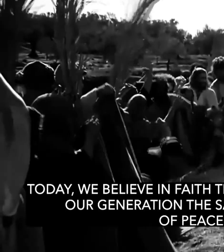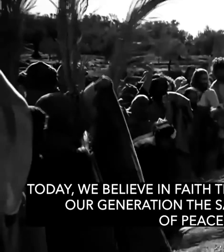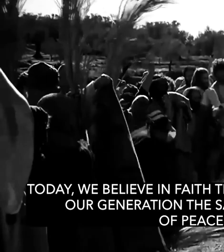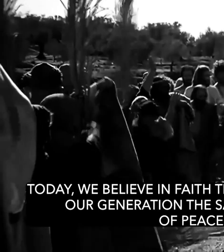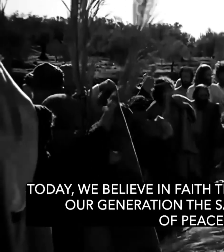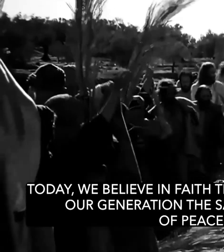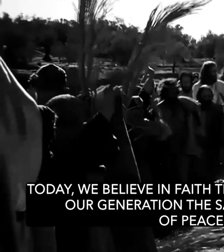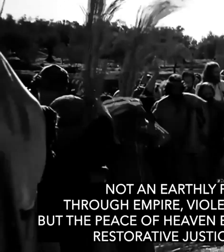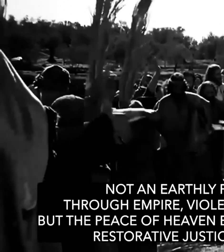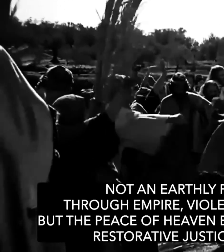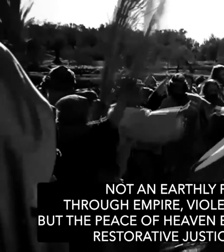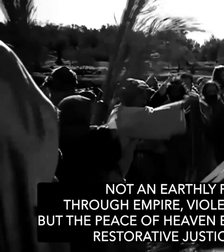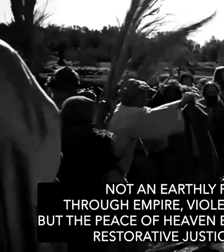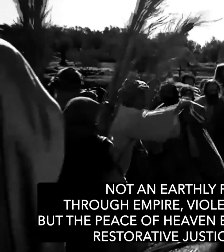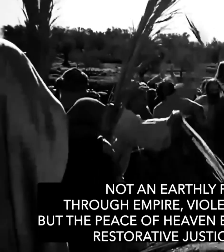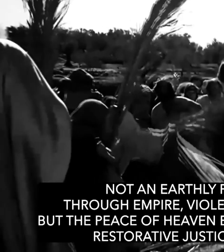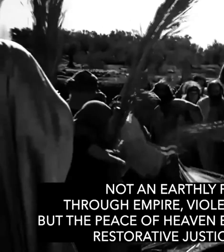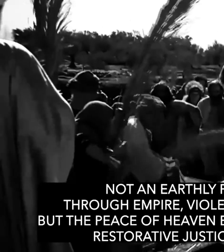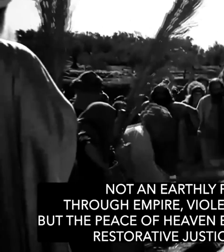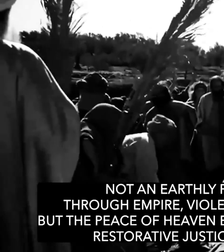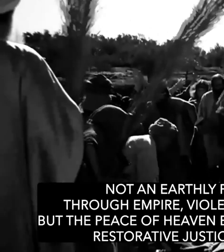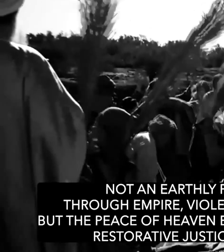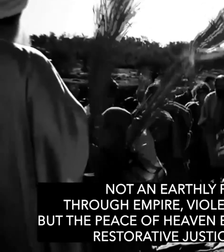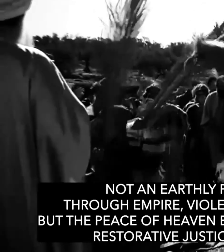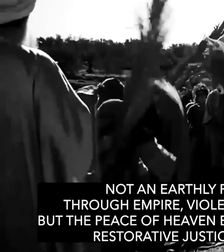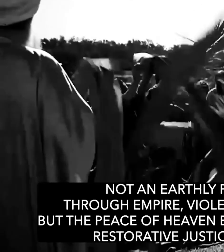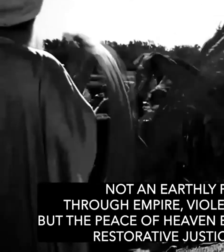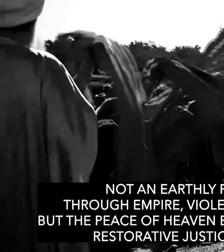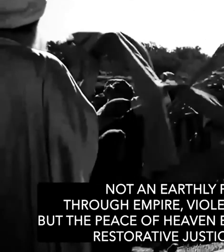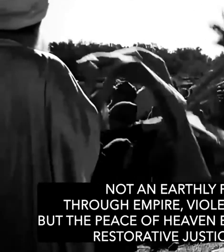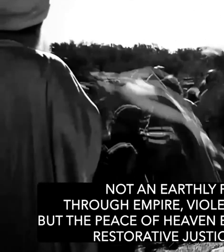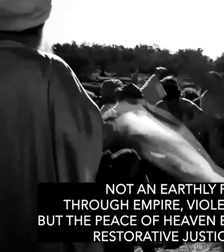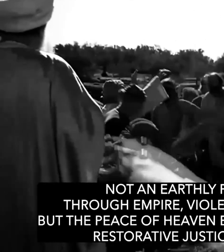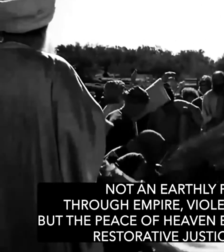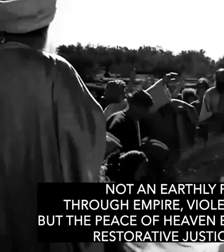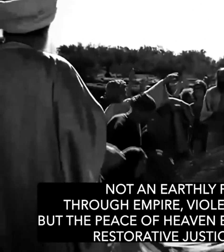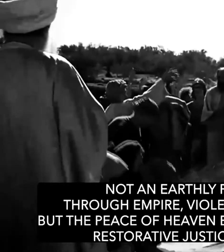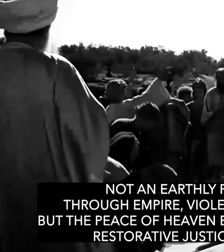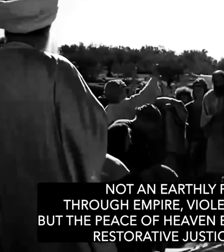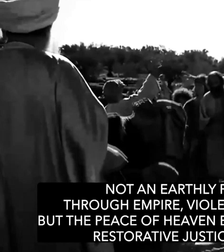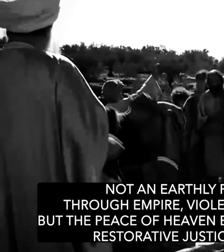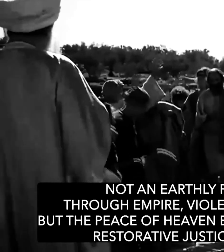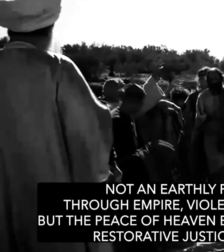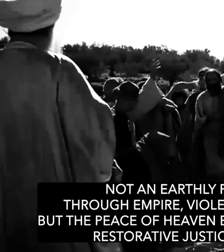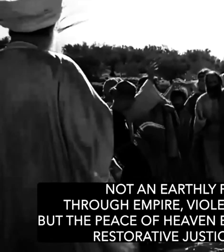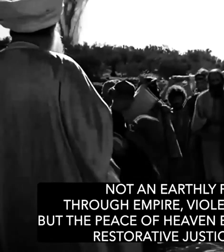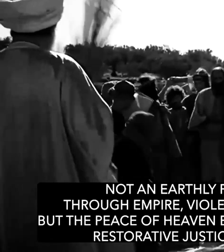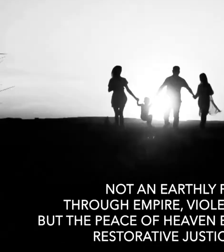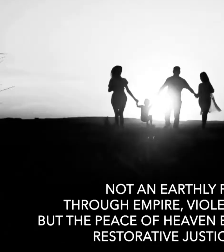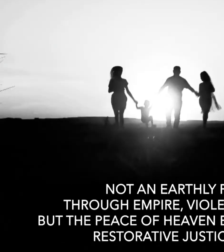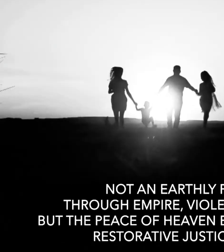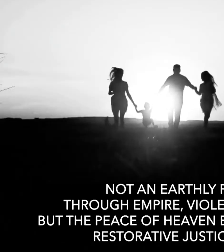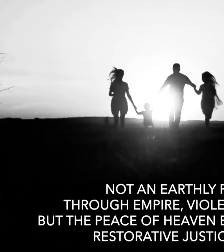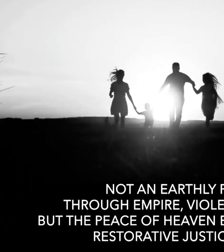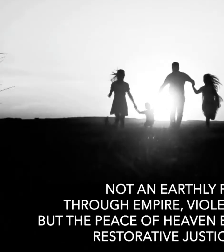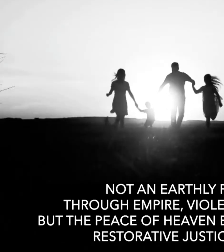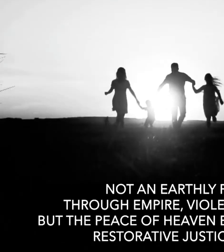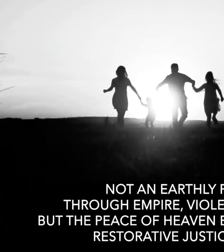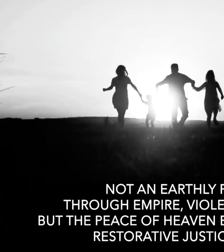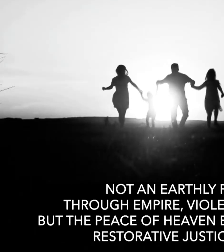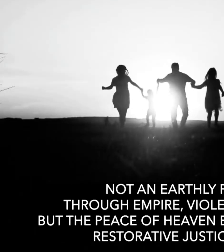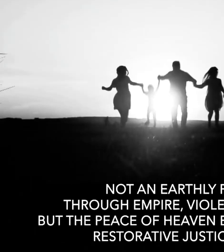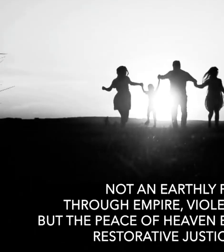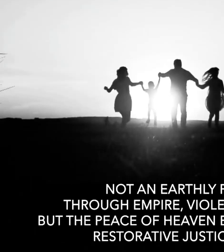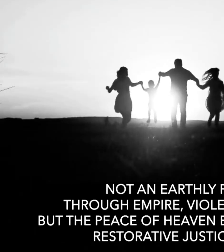of peace on earth. Not an earthly peace established through empire, violence, and victimization, but the peace